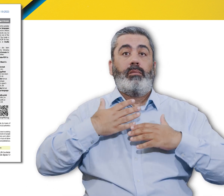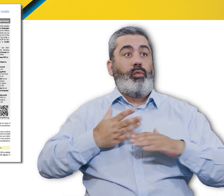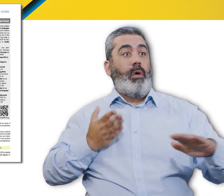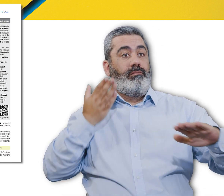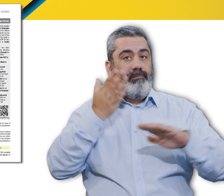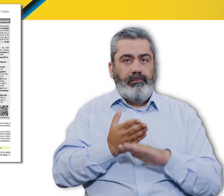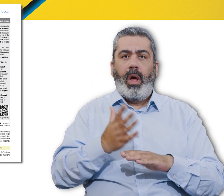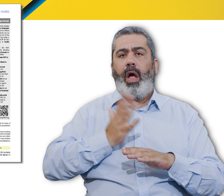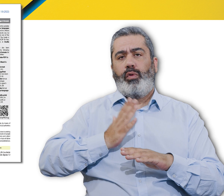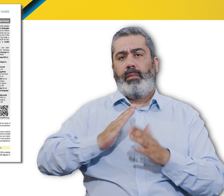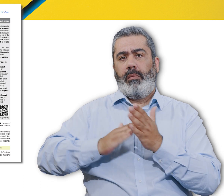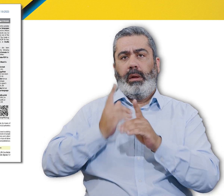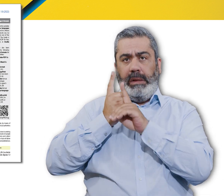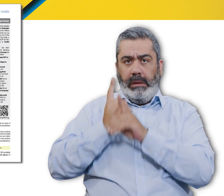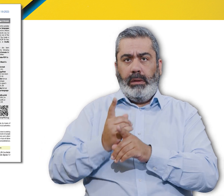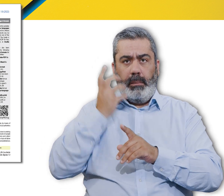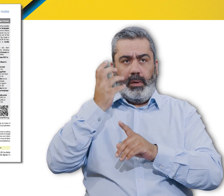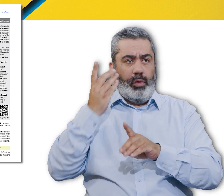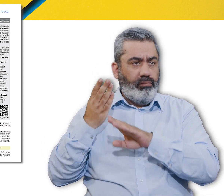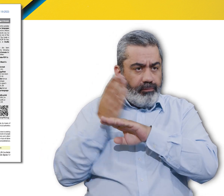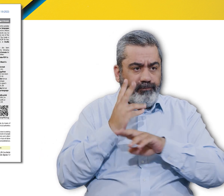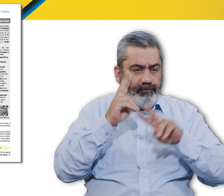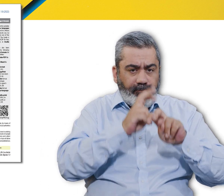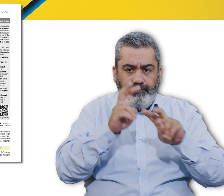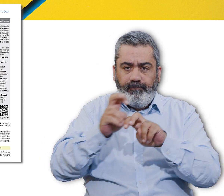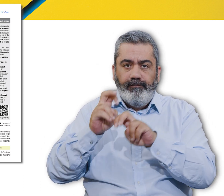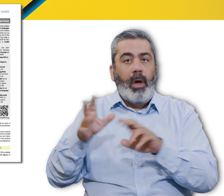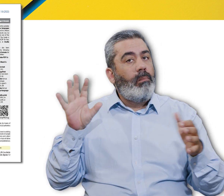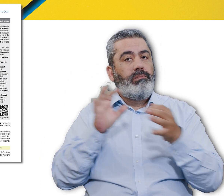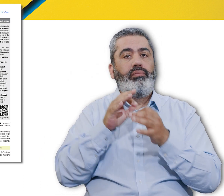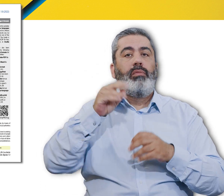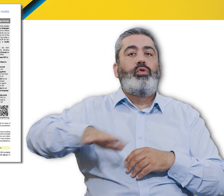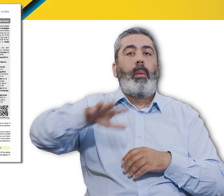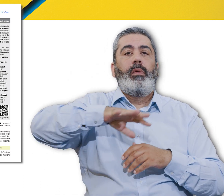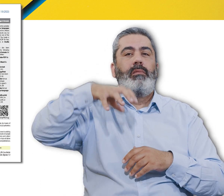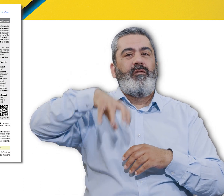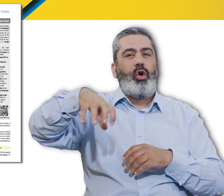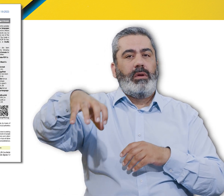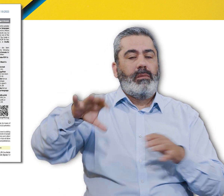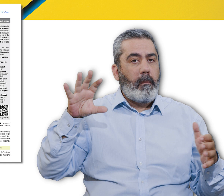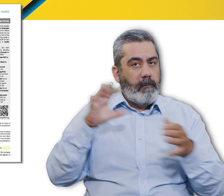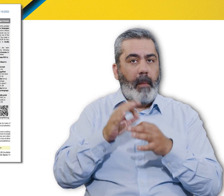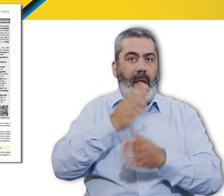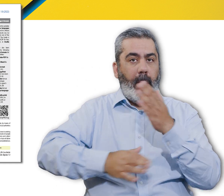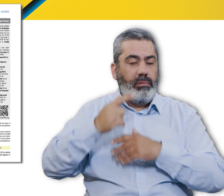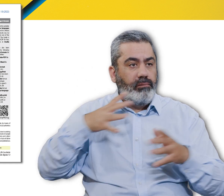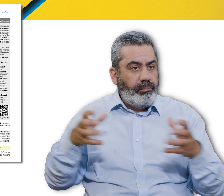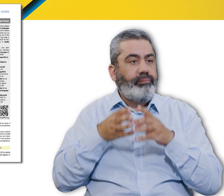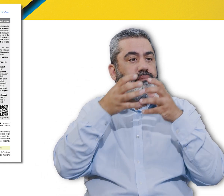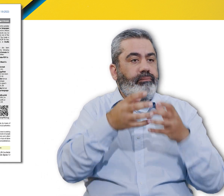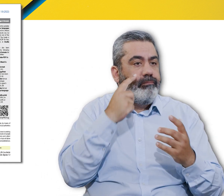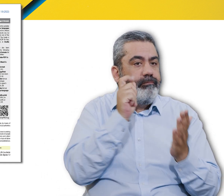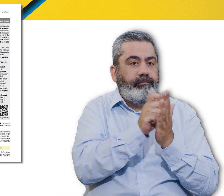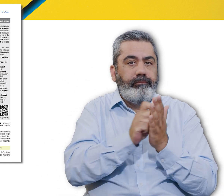https://fvg1could. Information. The accessibility information provided in